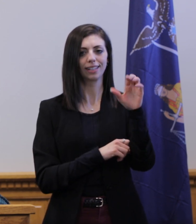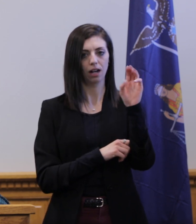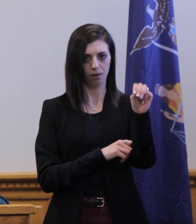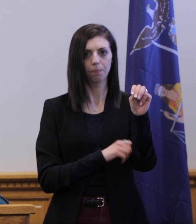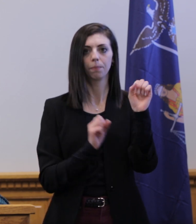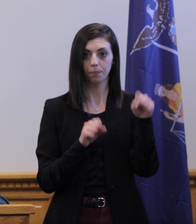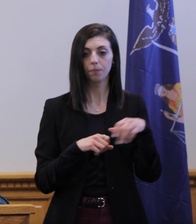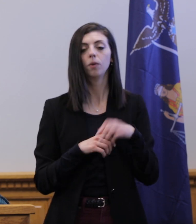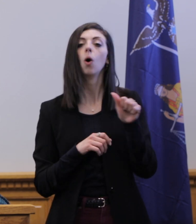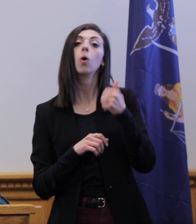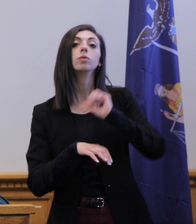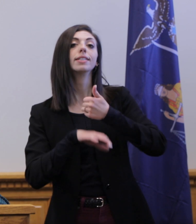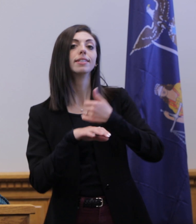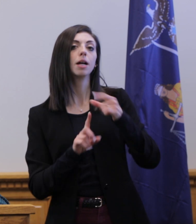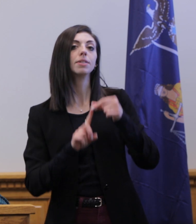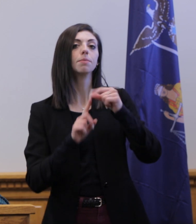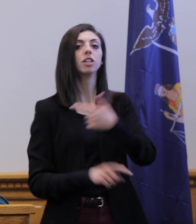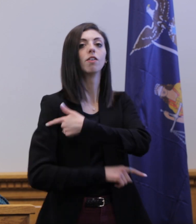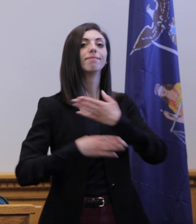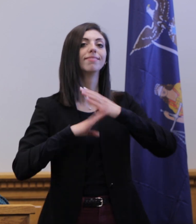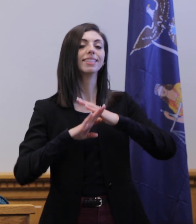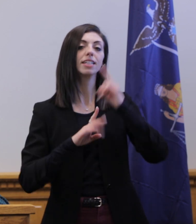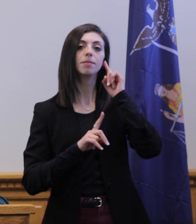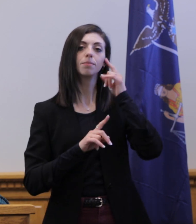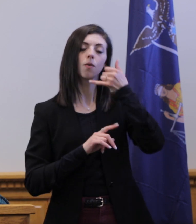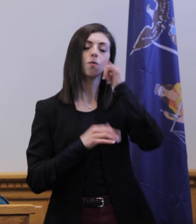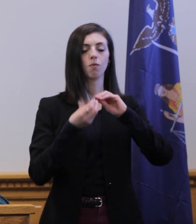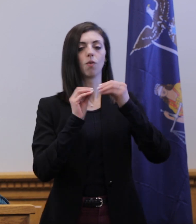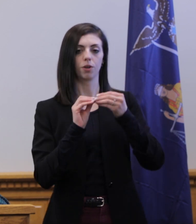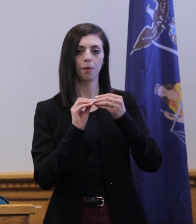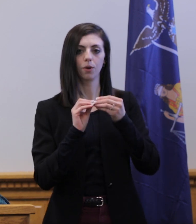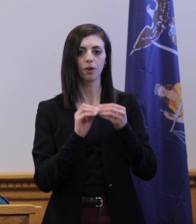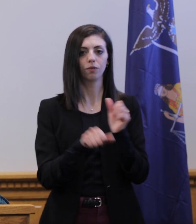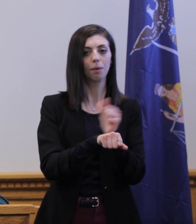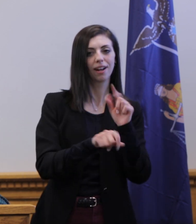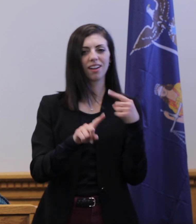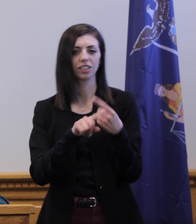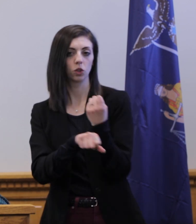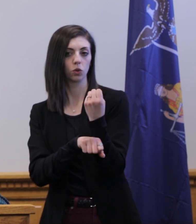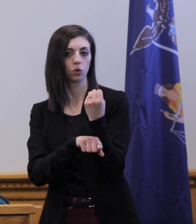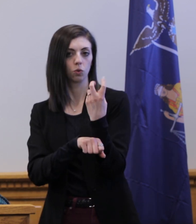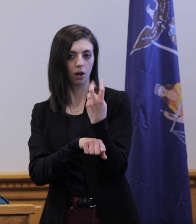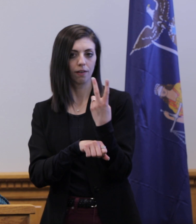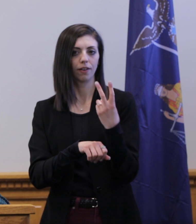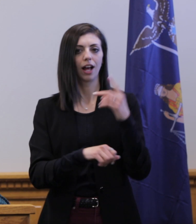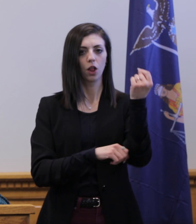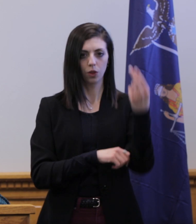health.oswegocounty.com. We've also set up a vaccine hotline from 10 a.m. to noon on Thursdays. That number is